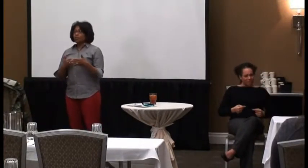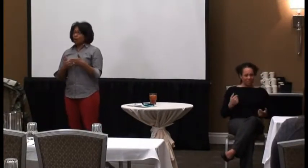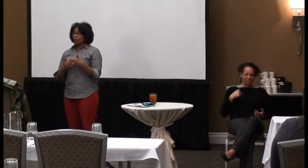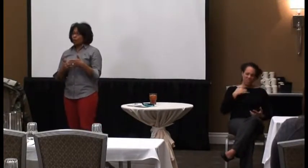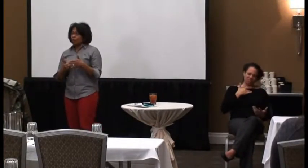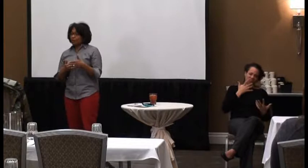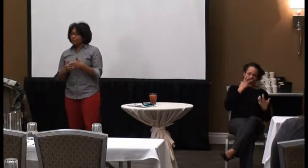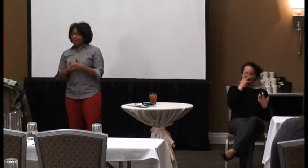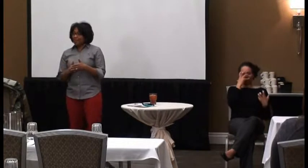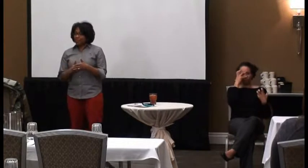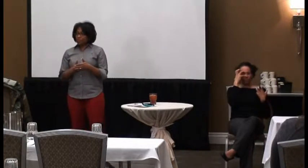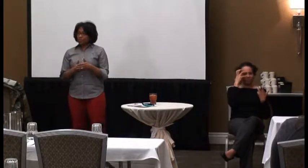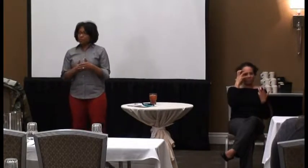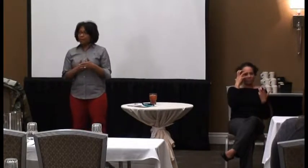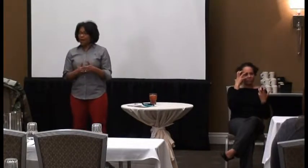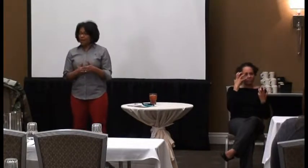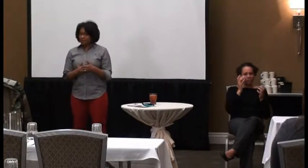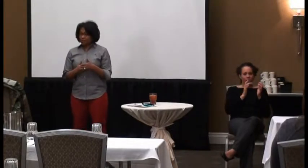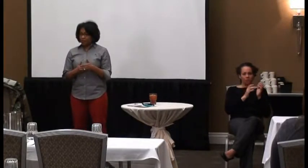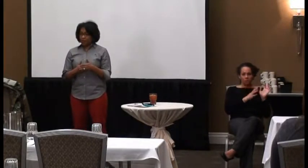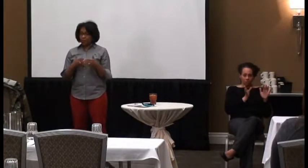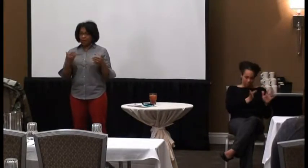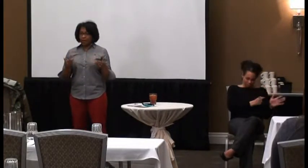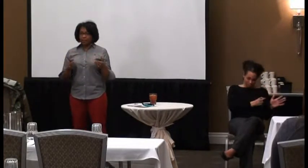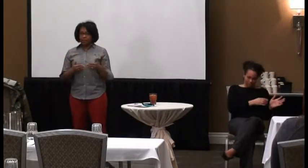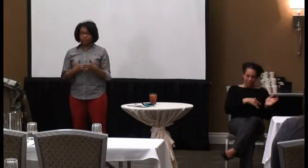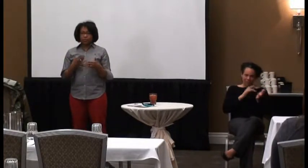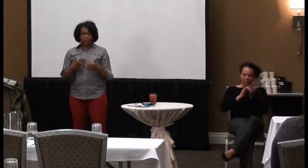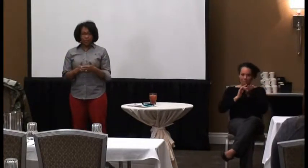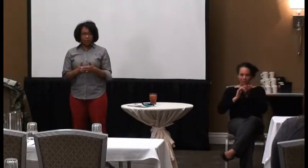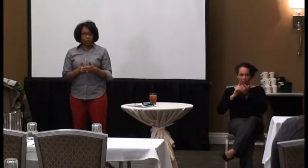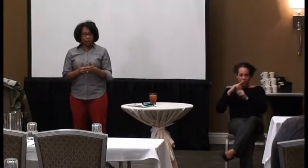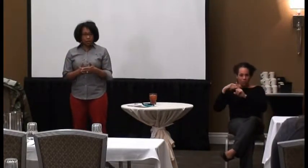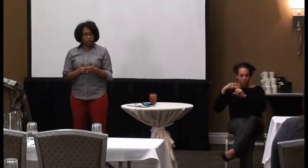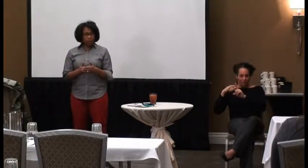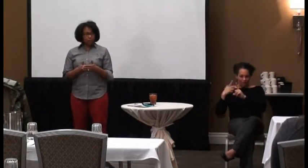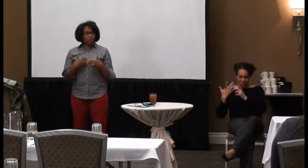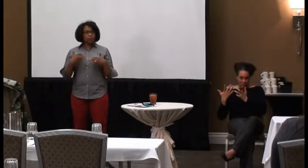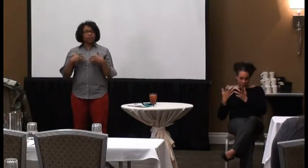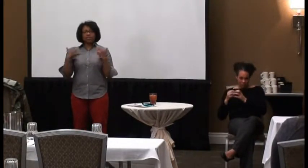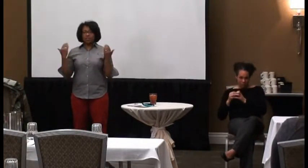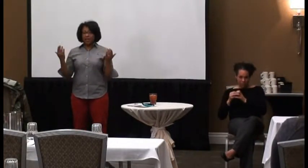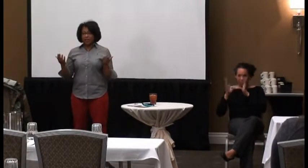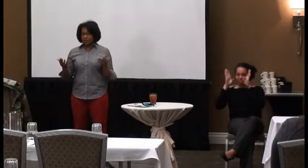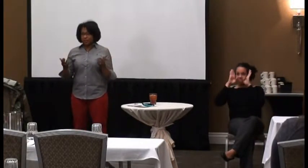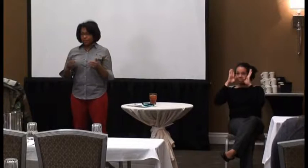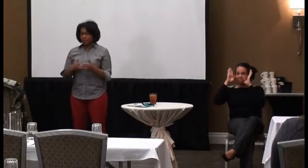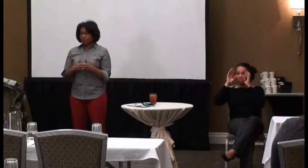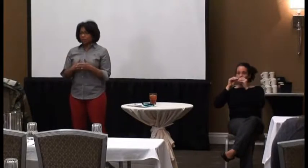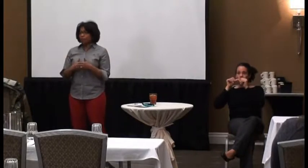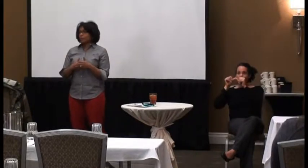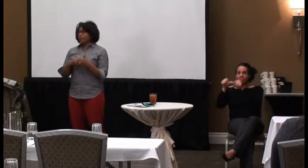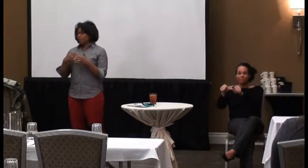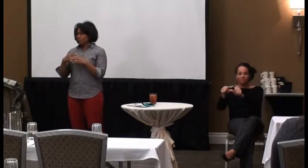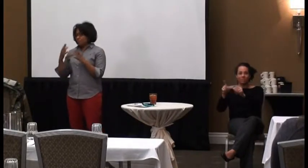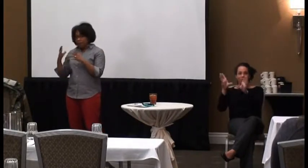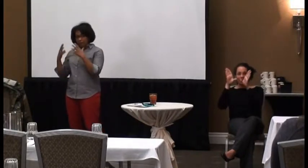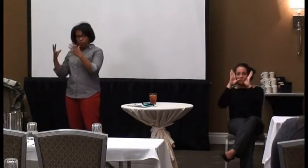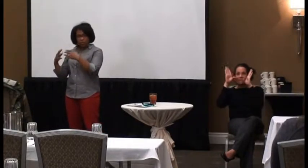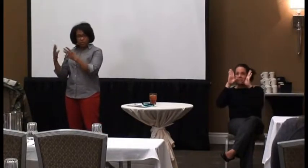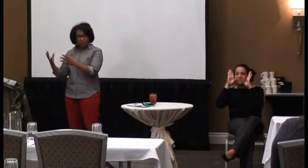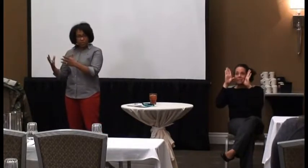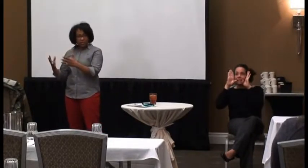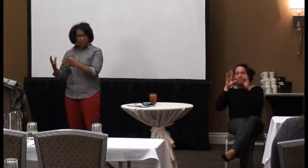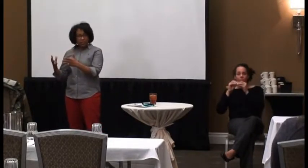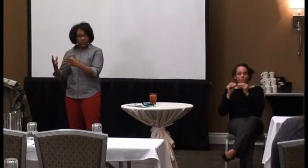Okay? So the medications on the positive end allow kids to attend longer, sustain their attention,